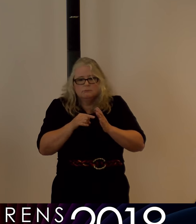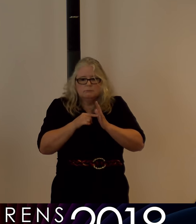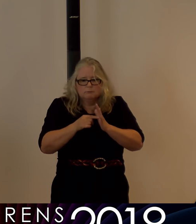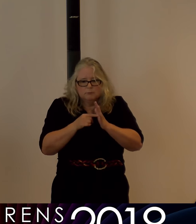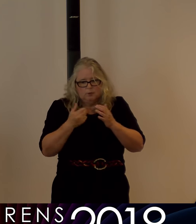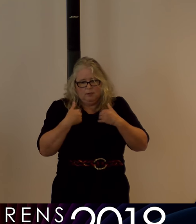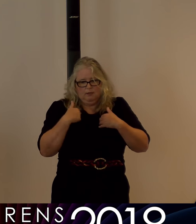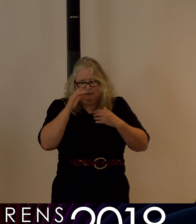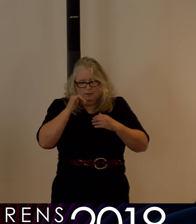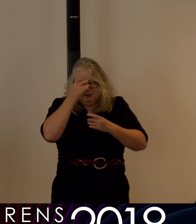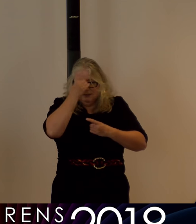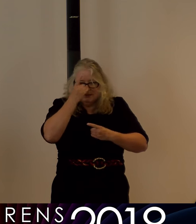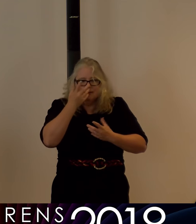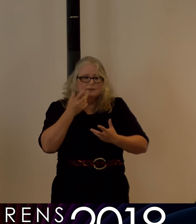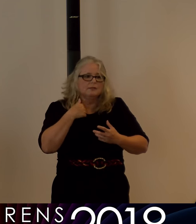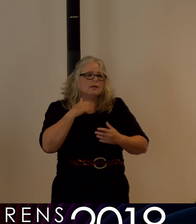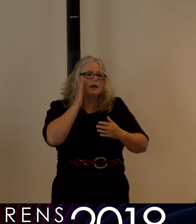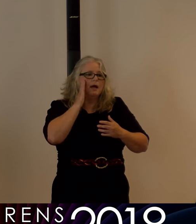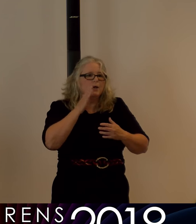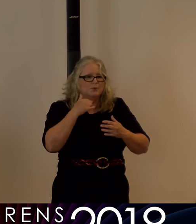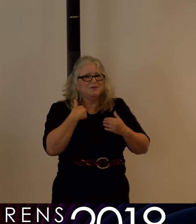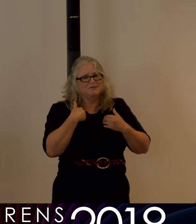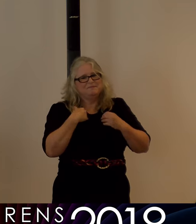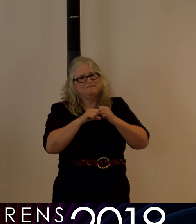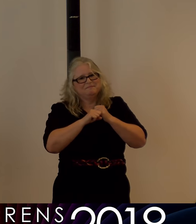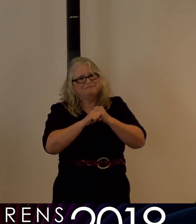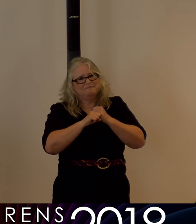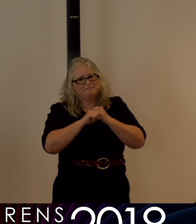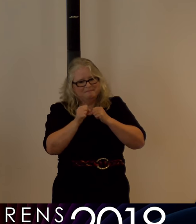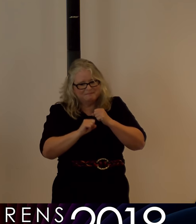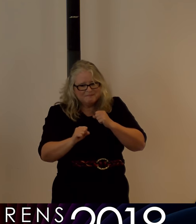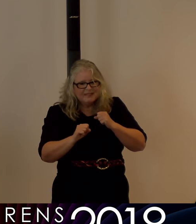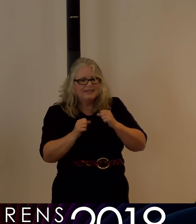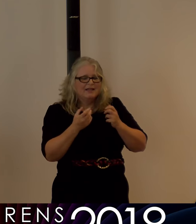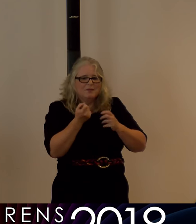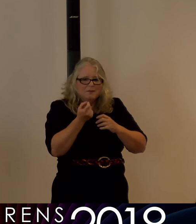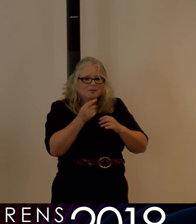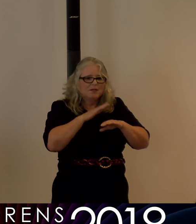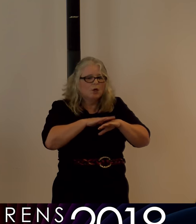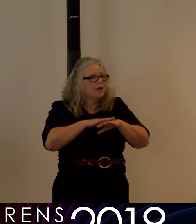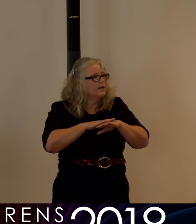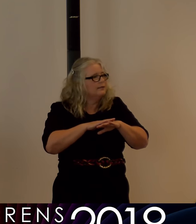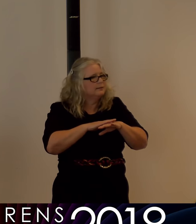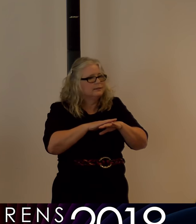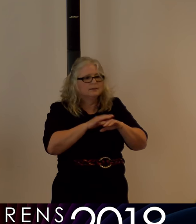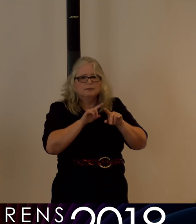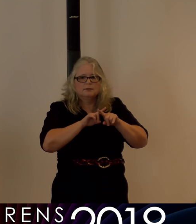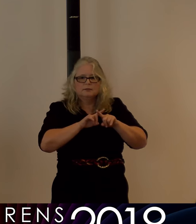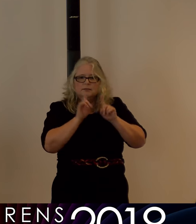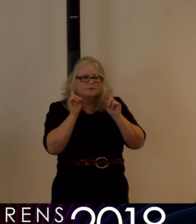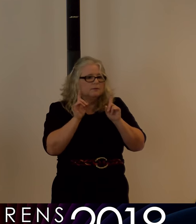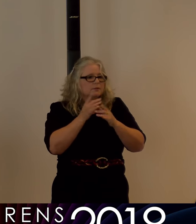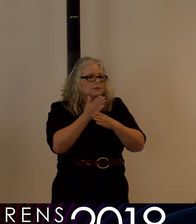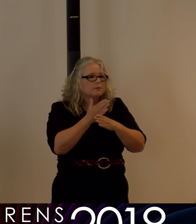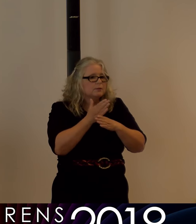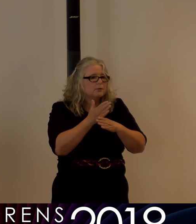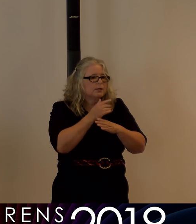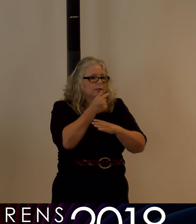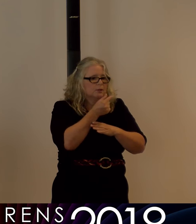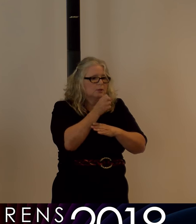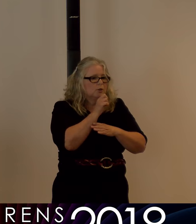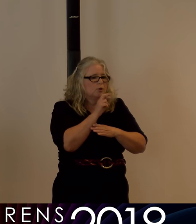I'll take that opportunity to just expand on a difference between germline and